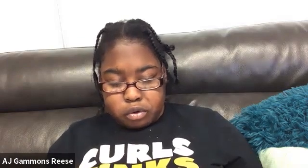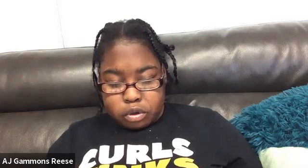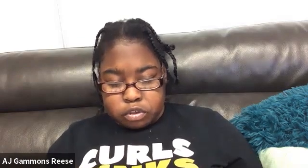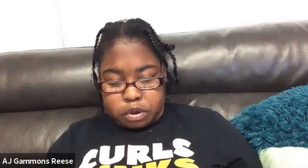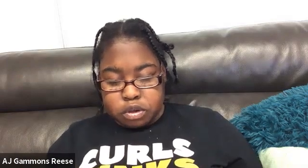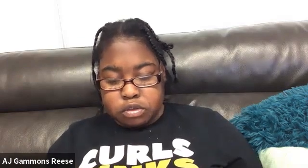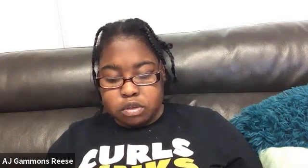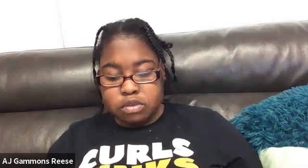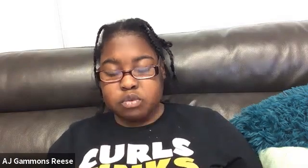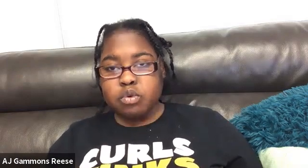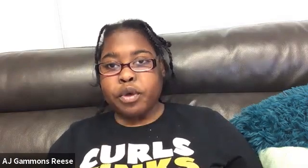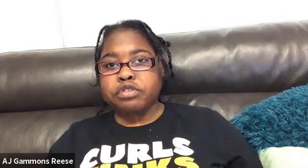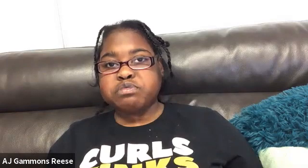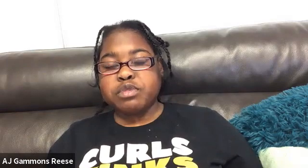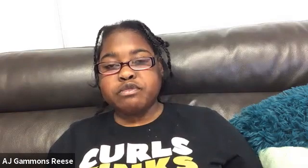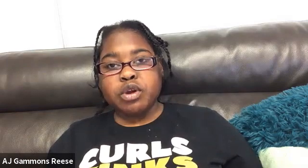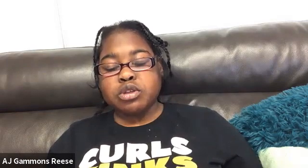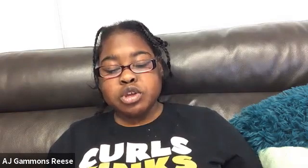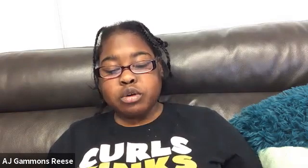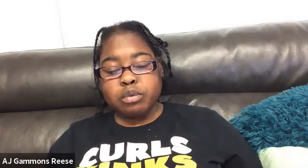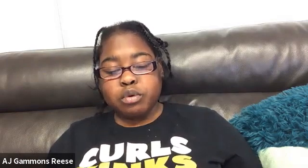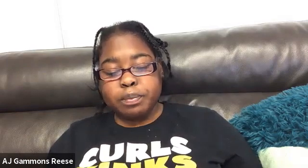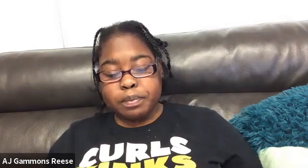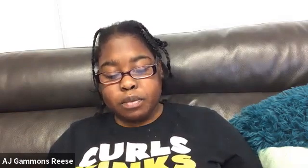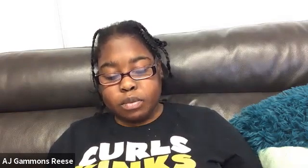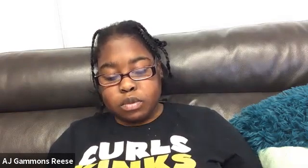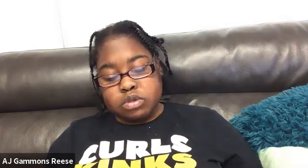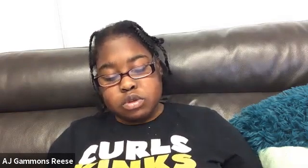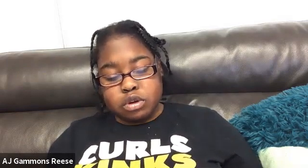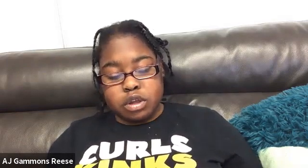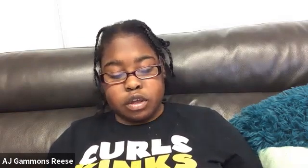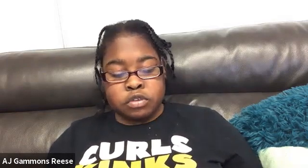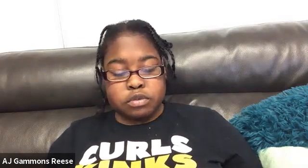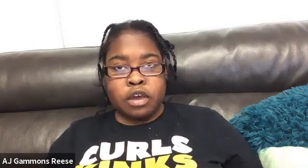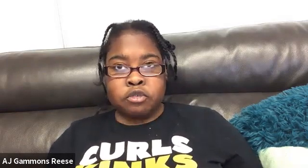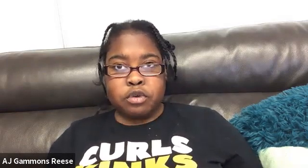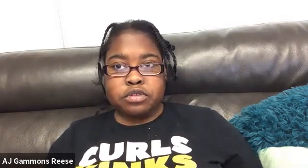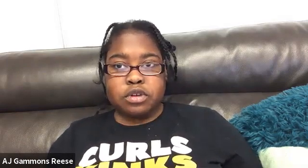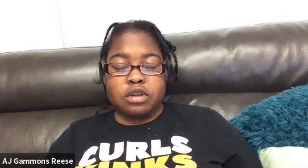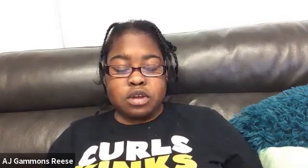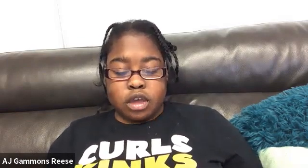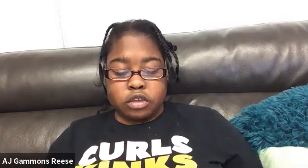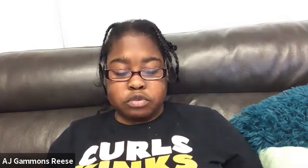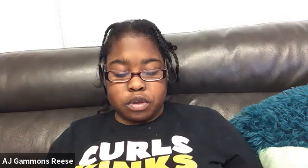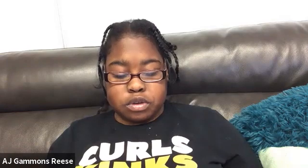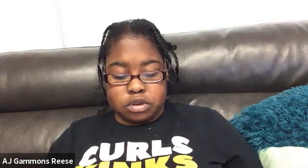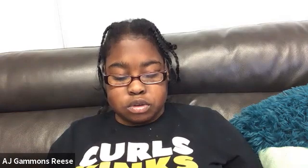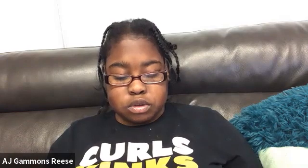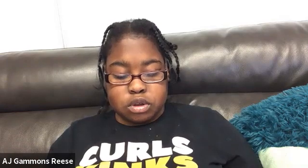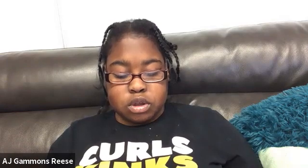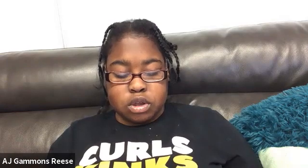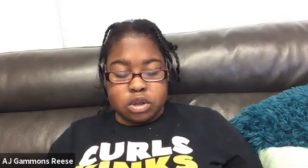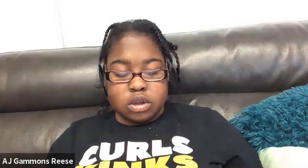My overall experience in school hasn't been very terrible. The learning aspect has